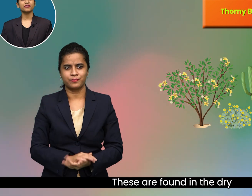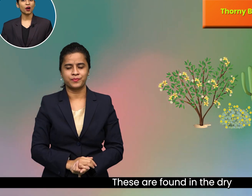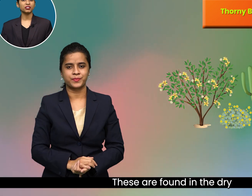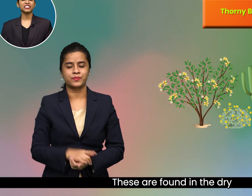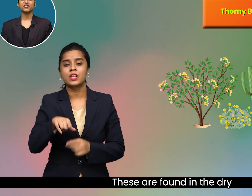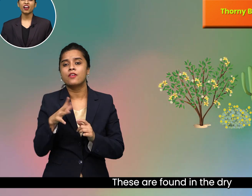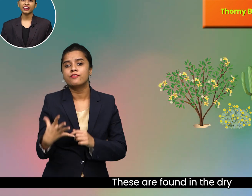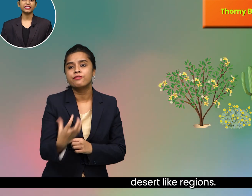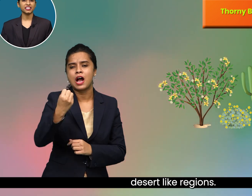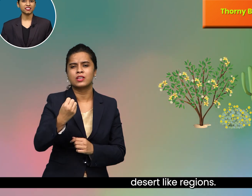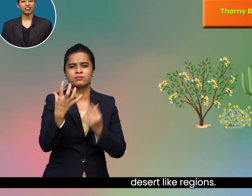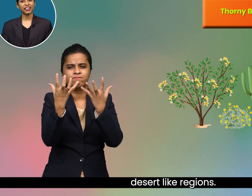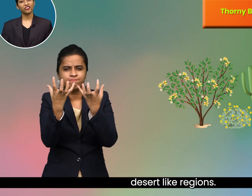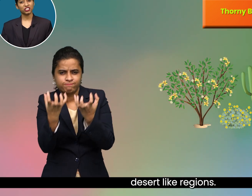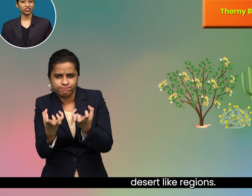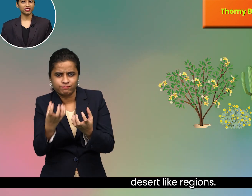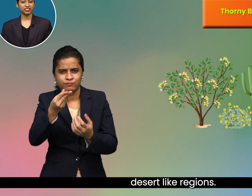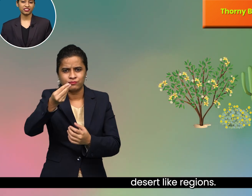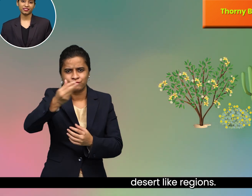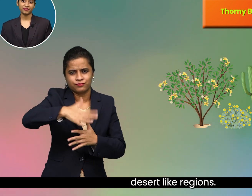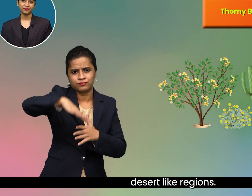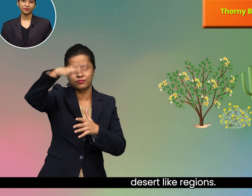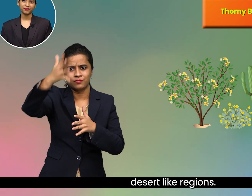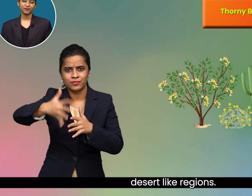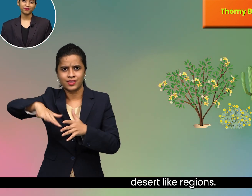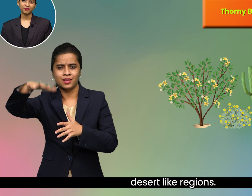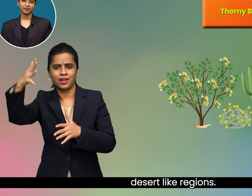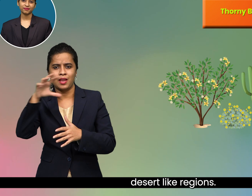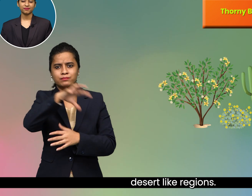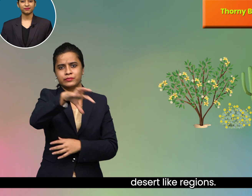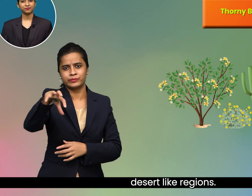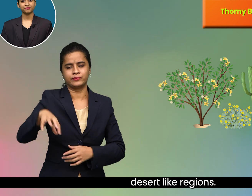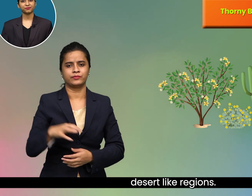These are found in the dry desert-like regions.